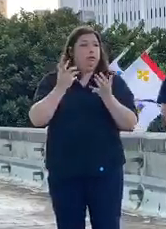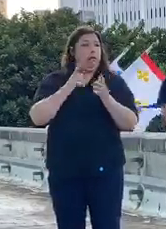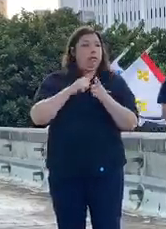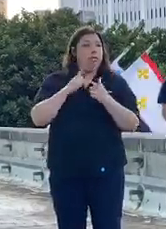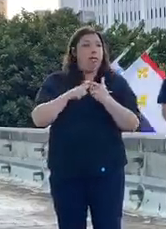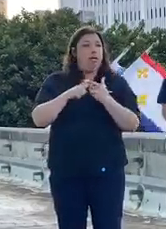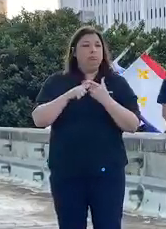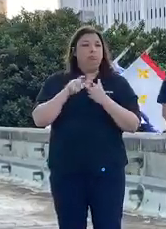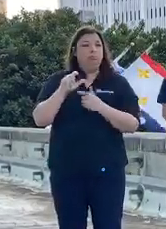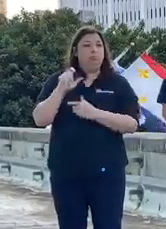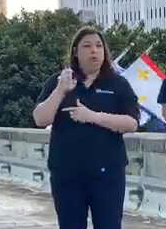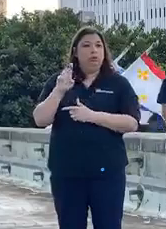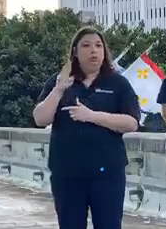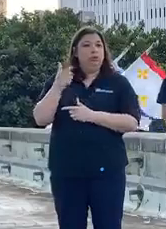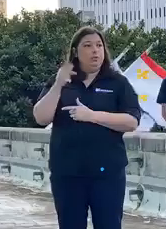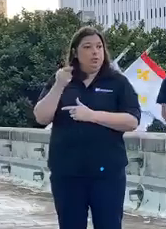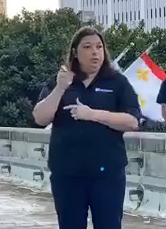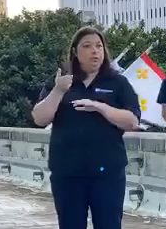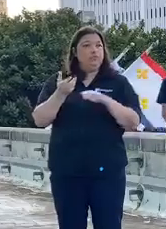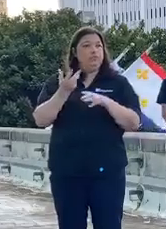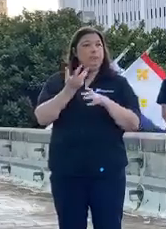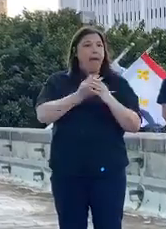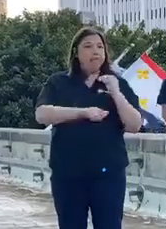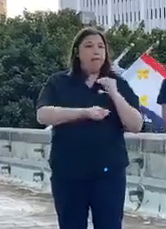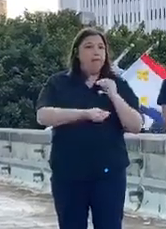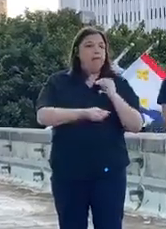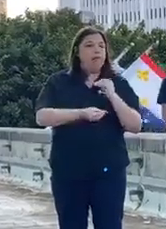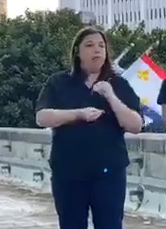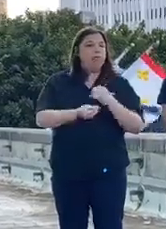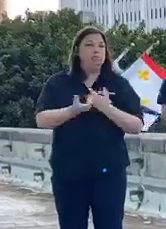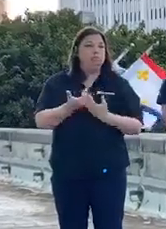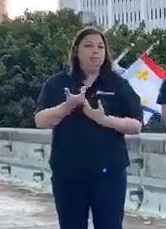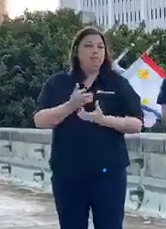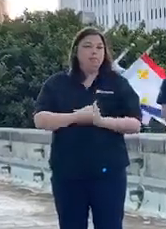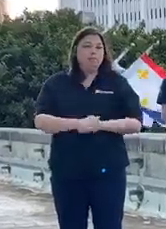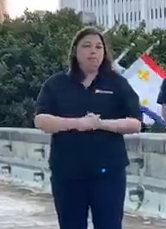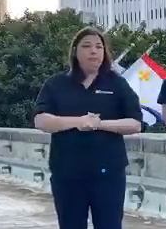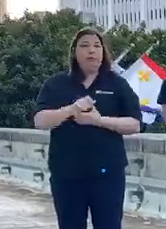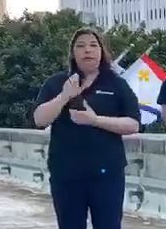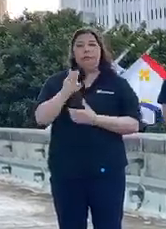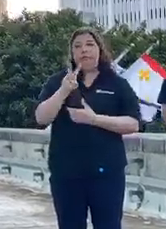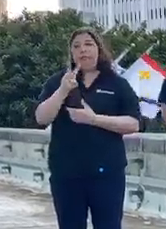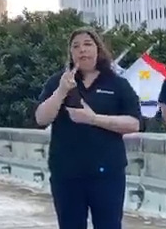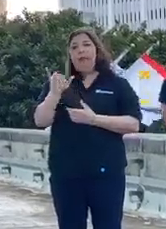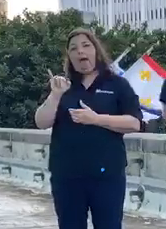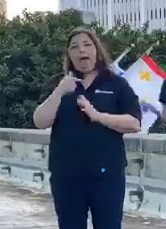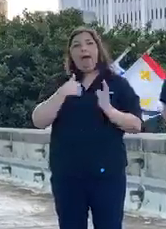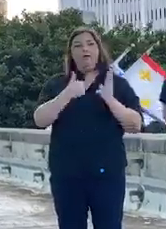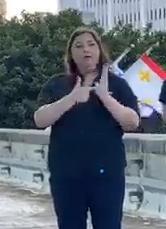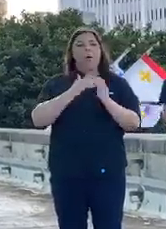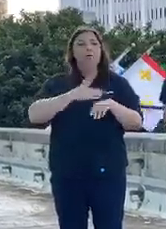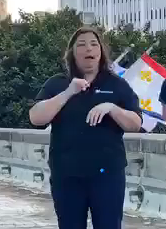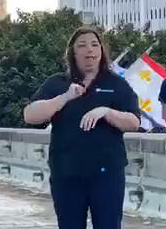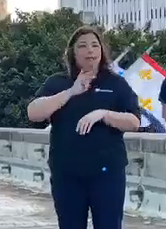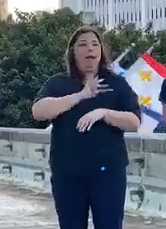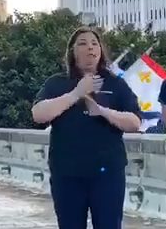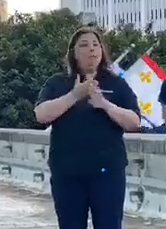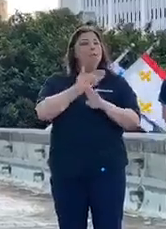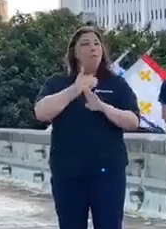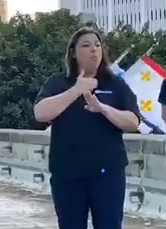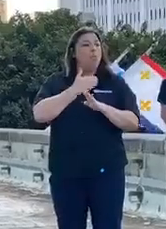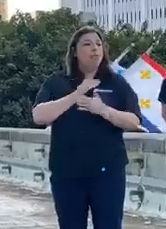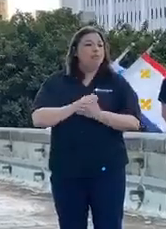that Eugene, passed away. Or Levi, I showed my staff